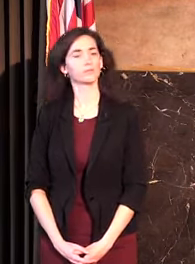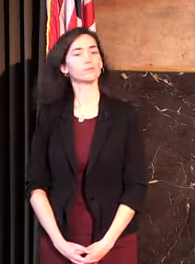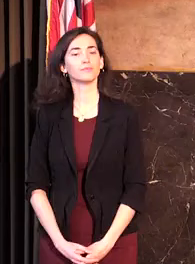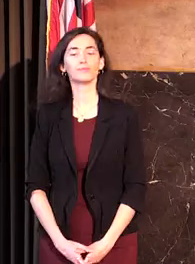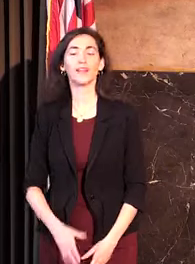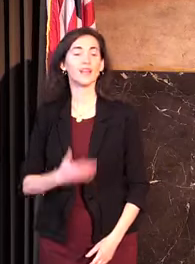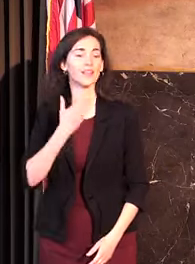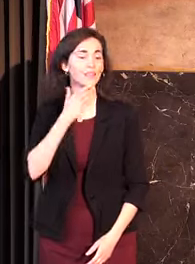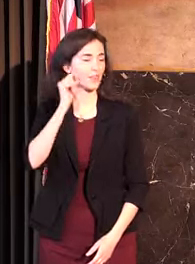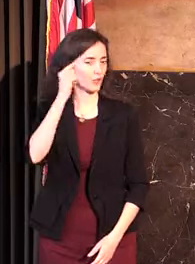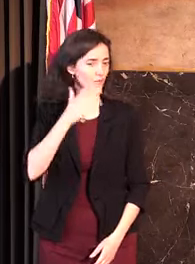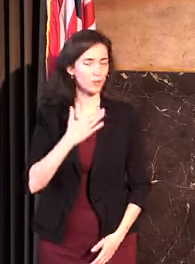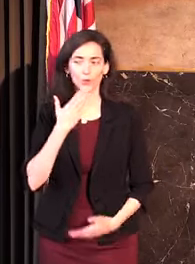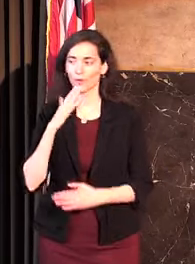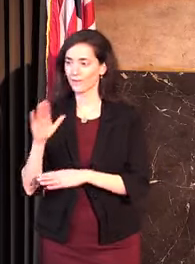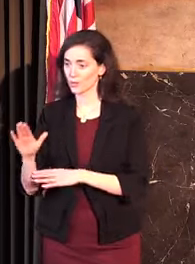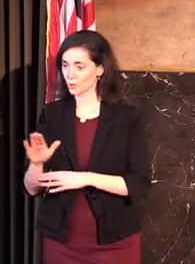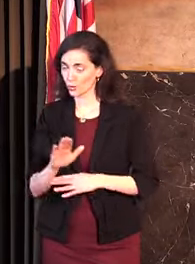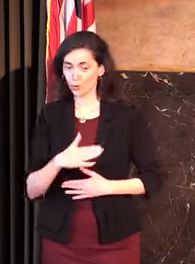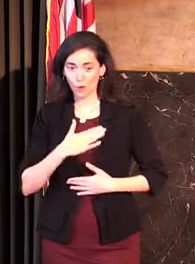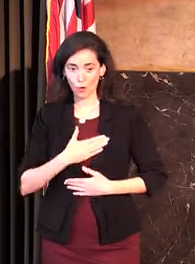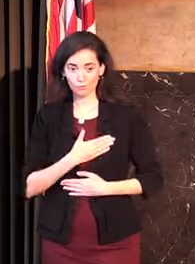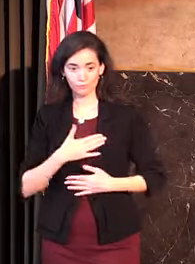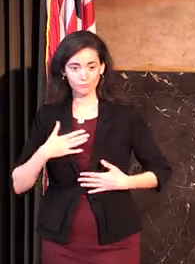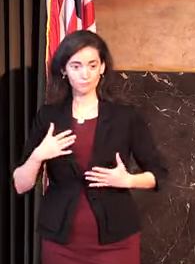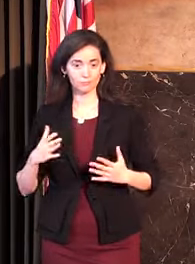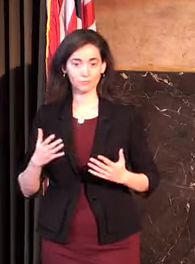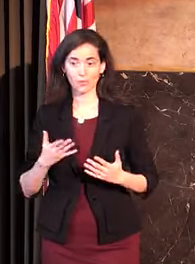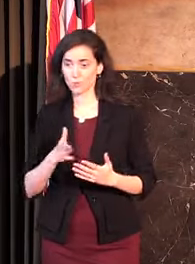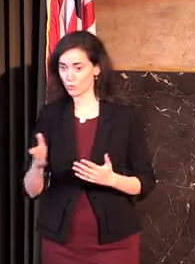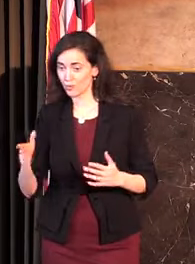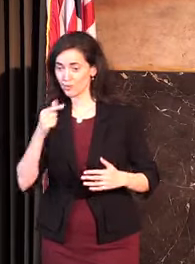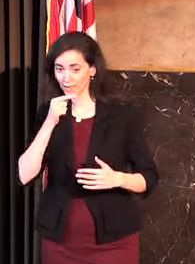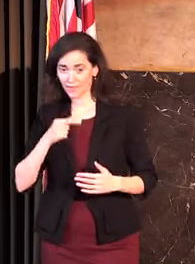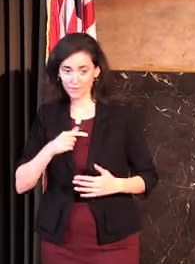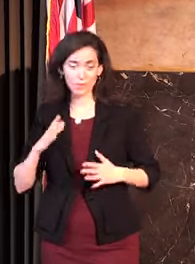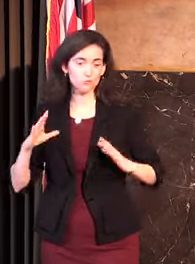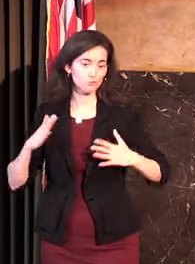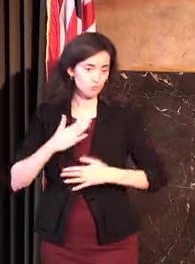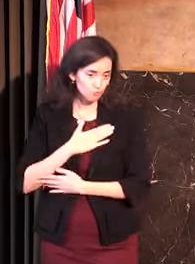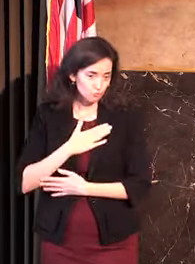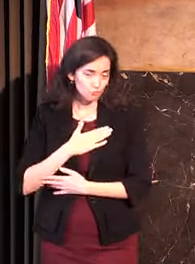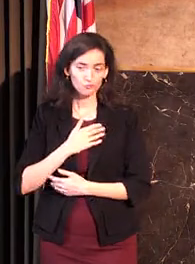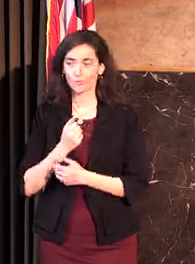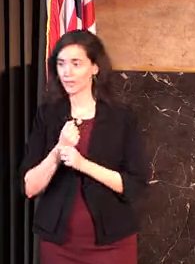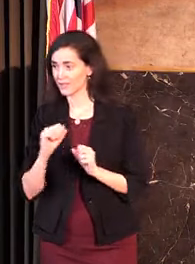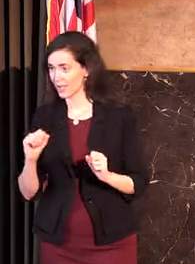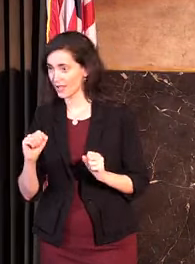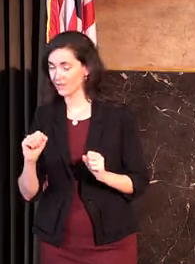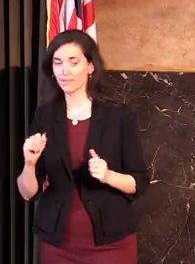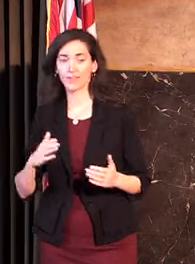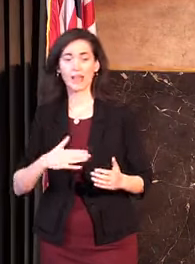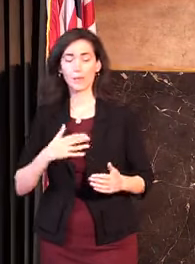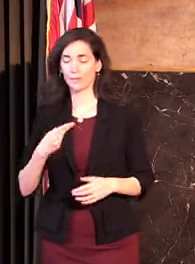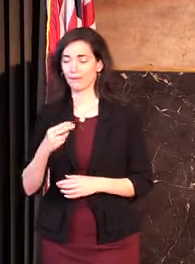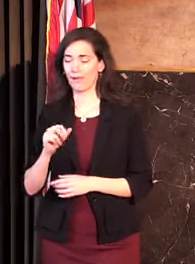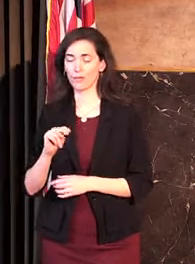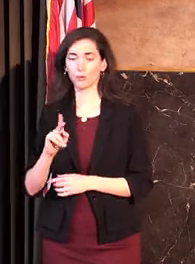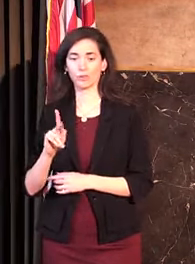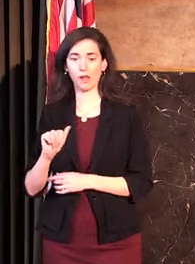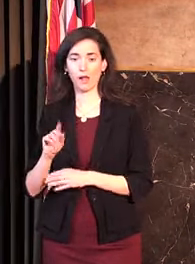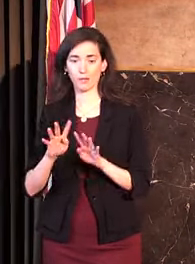Thank you, Governor. Good afternoon. Hope everyone had a restful and a safe Thanksgiving, and I will wish Happy Hanukkah to anyone who